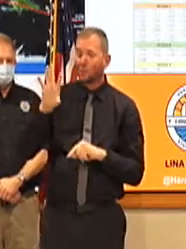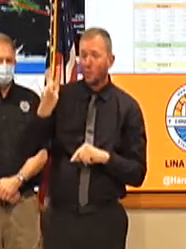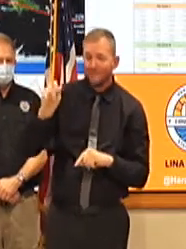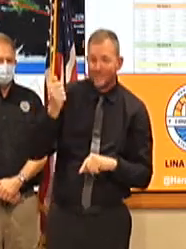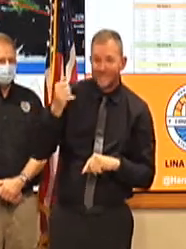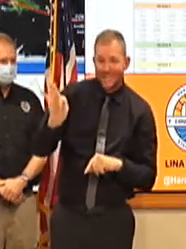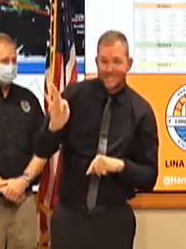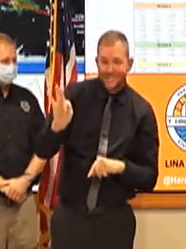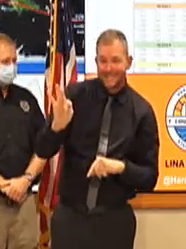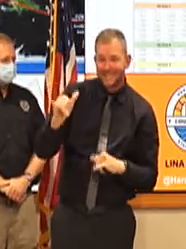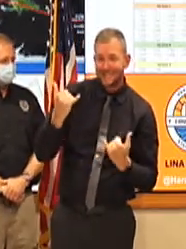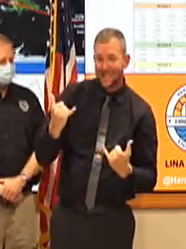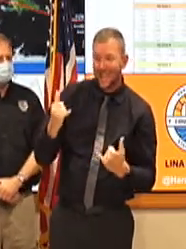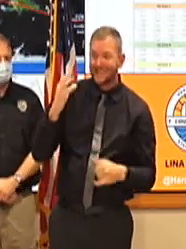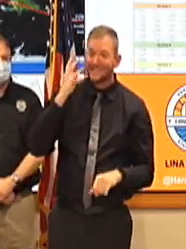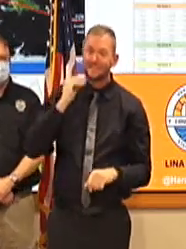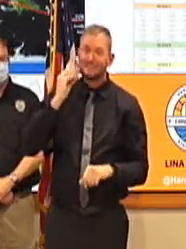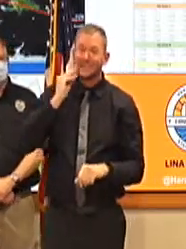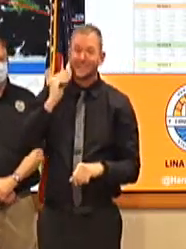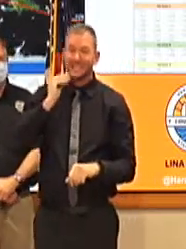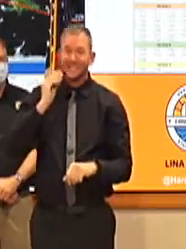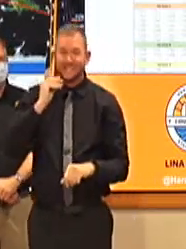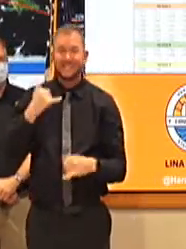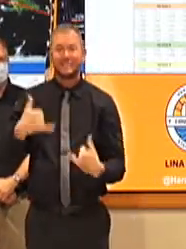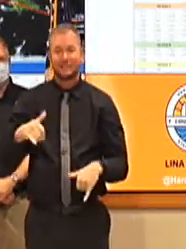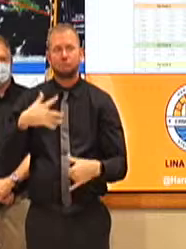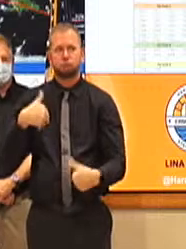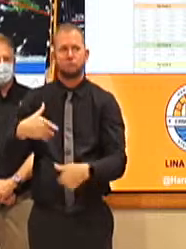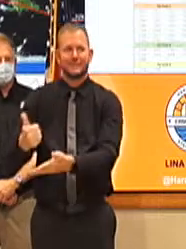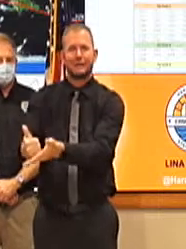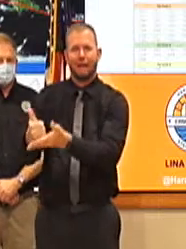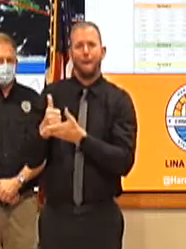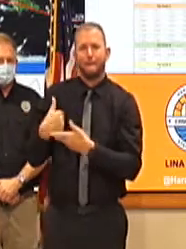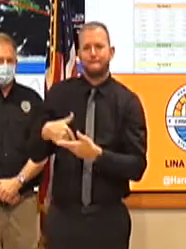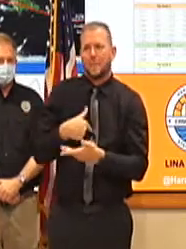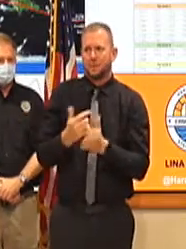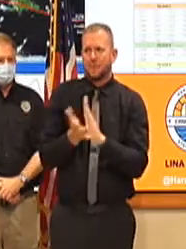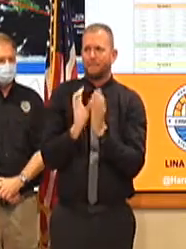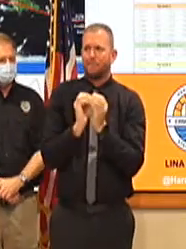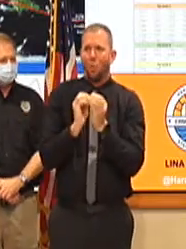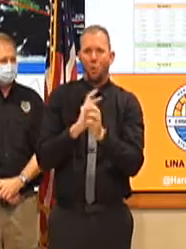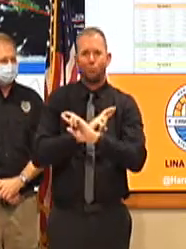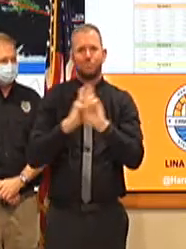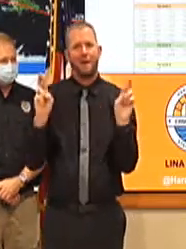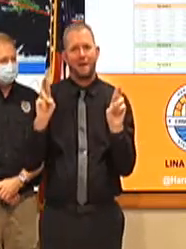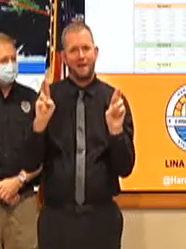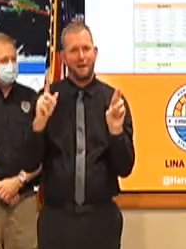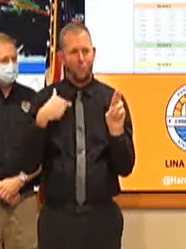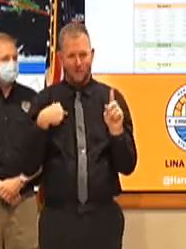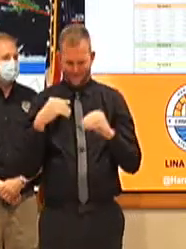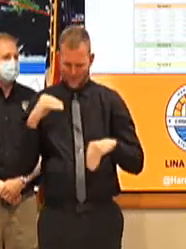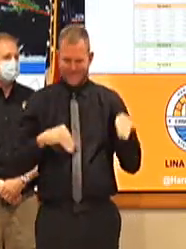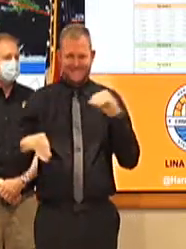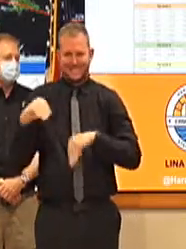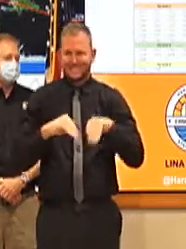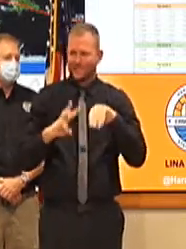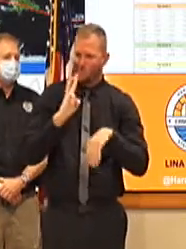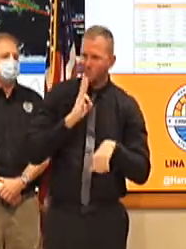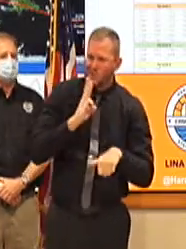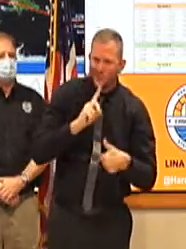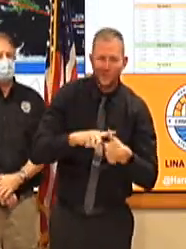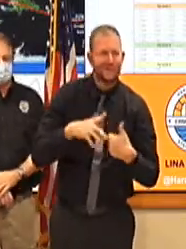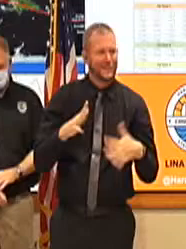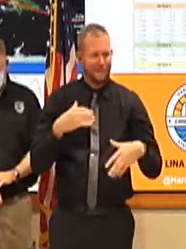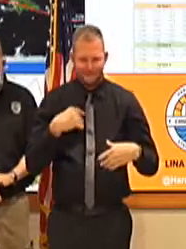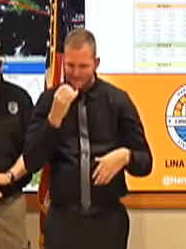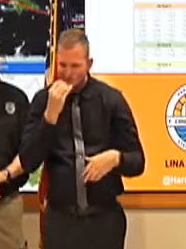mass, water distributions on a weekly basis. And so it's easy for us to even ramp up even more. But that process, that system